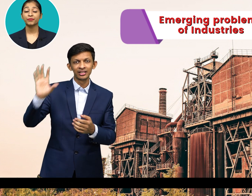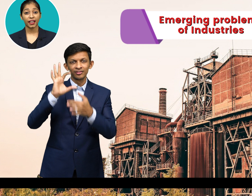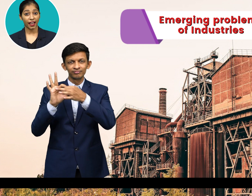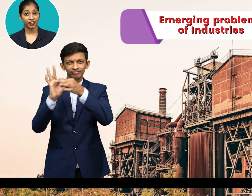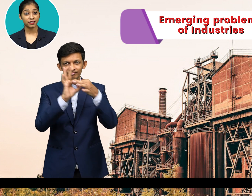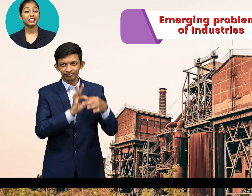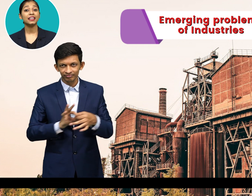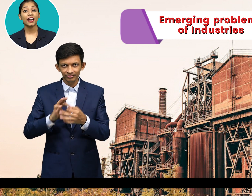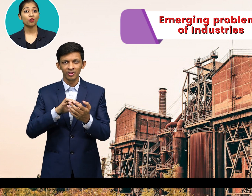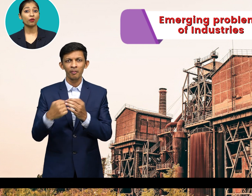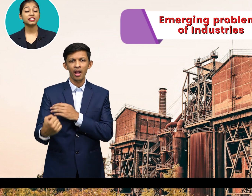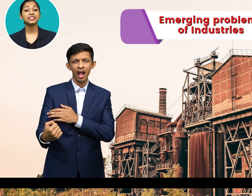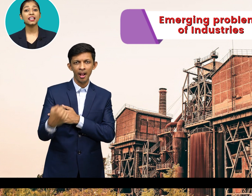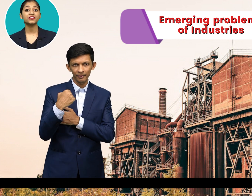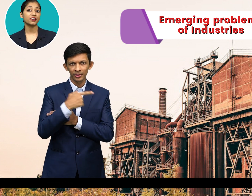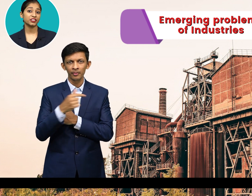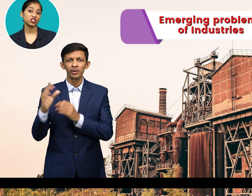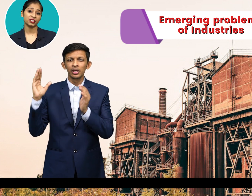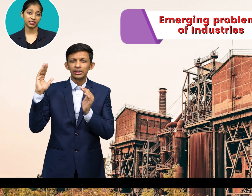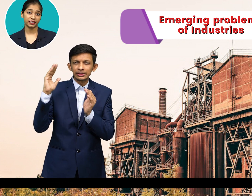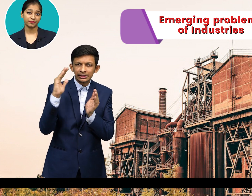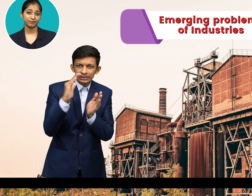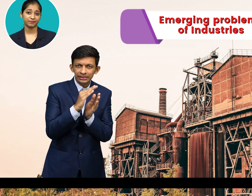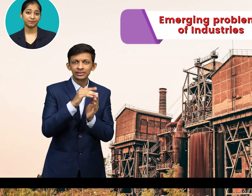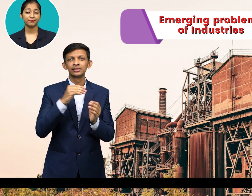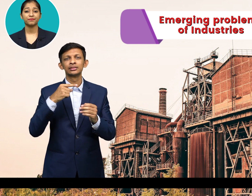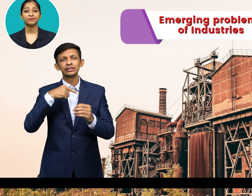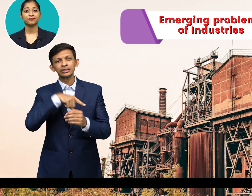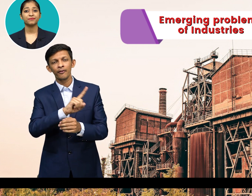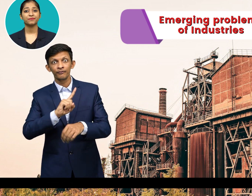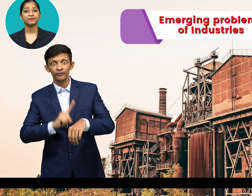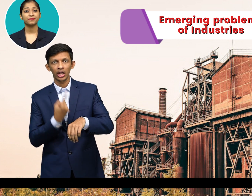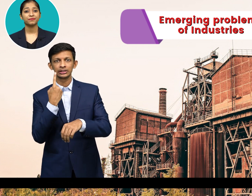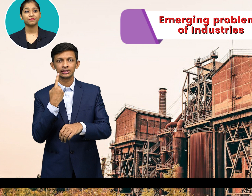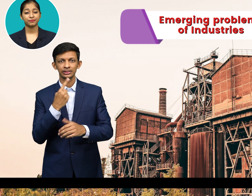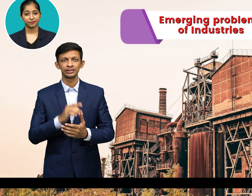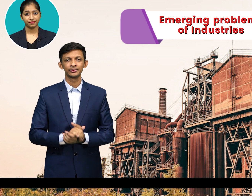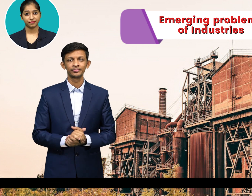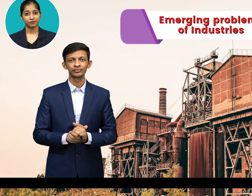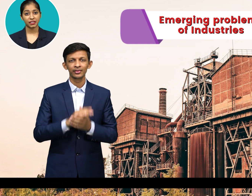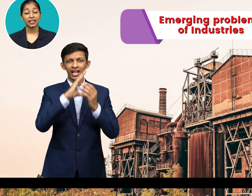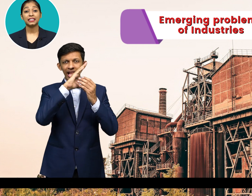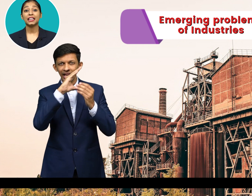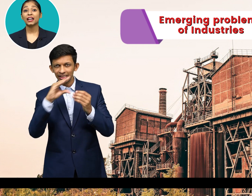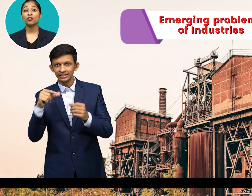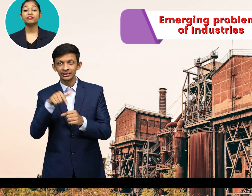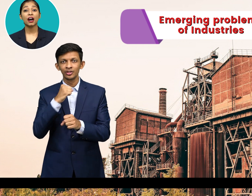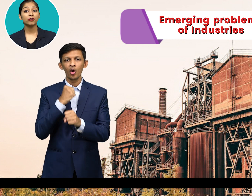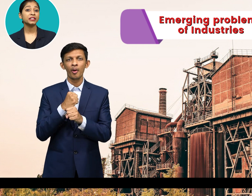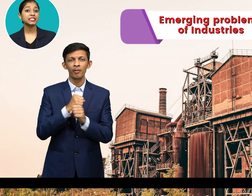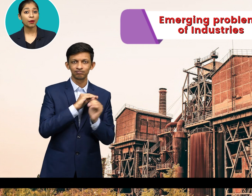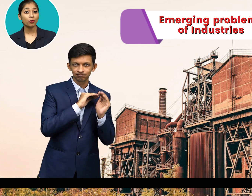concentration, and lack of self-sufficiency. lack